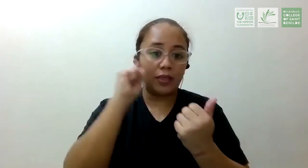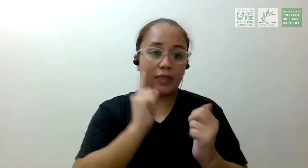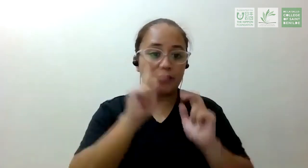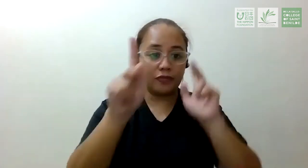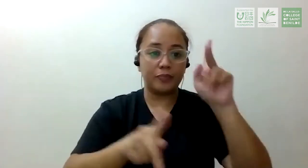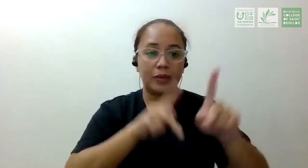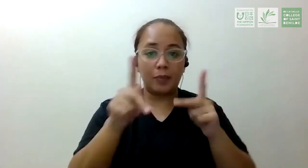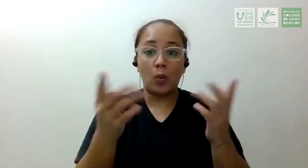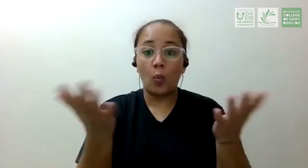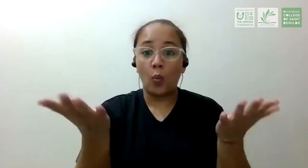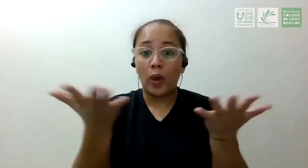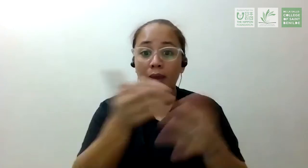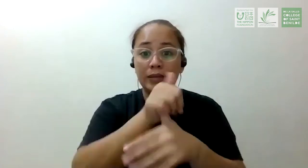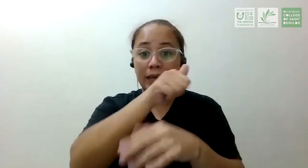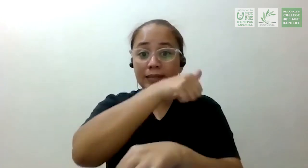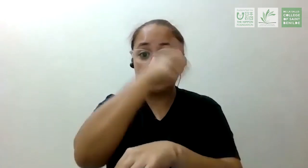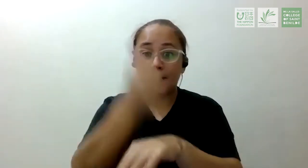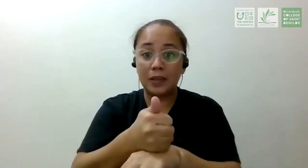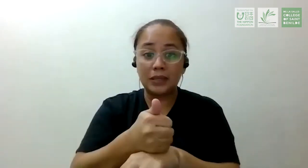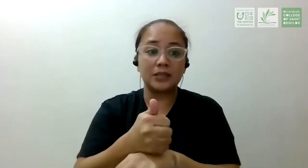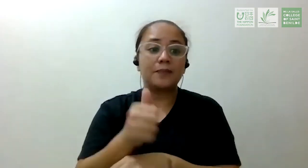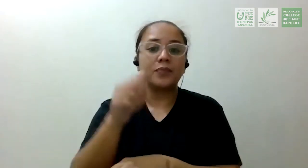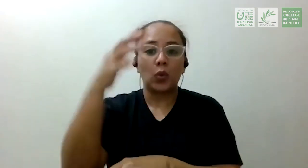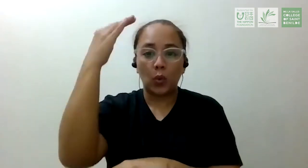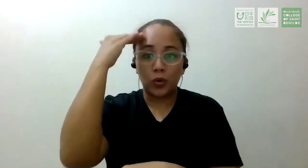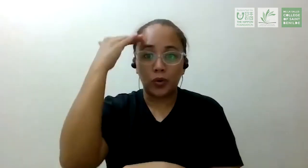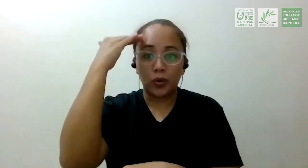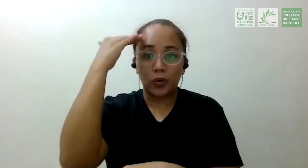in Korea in 1946.